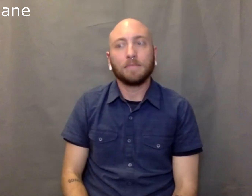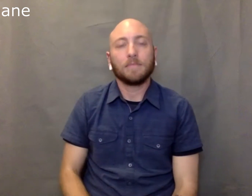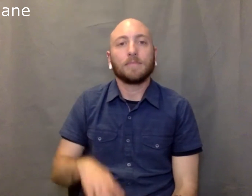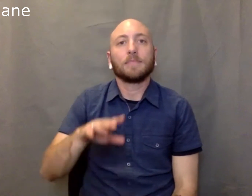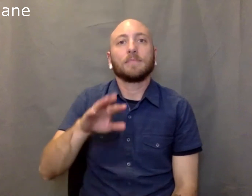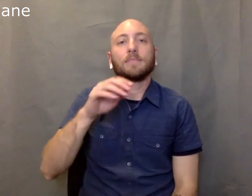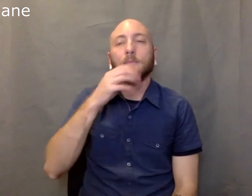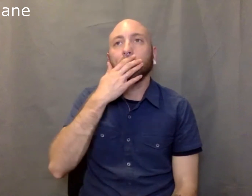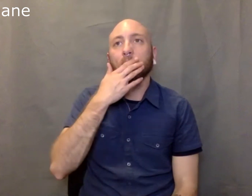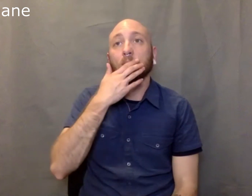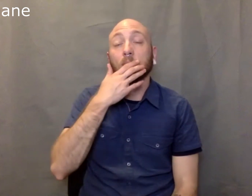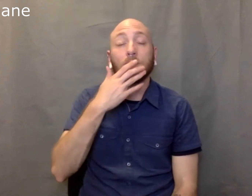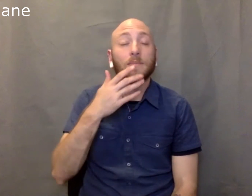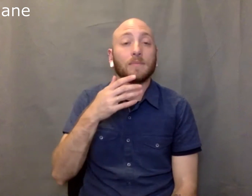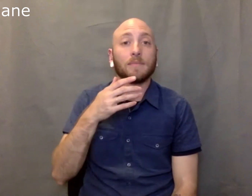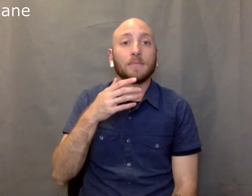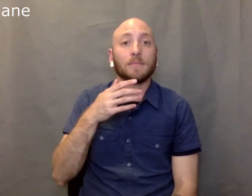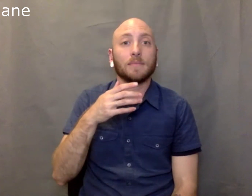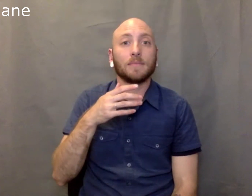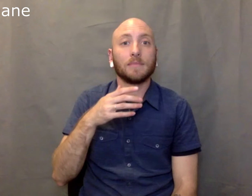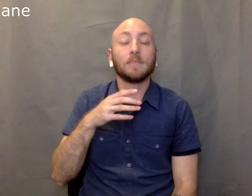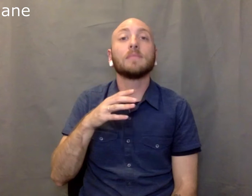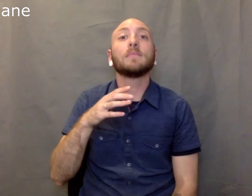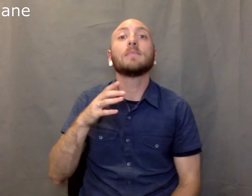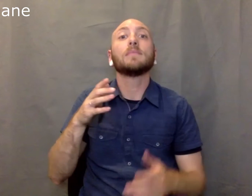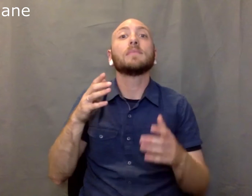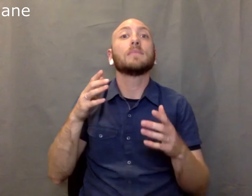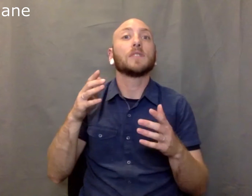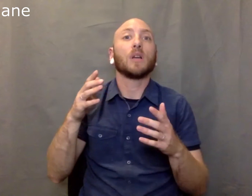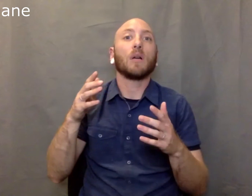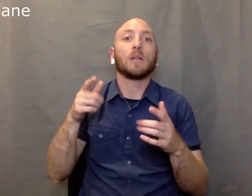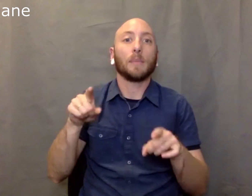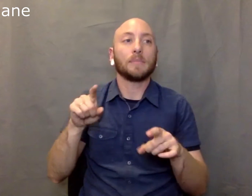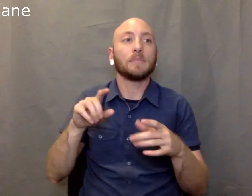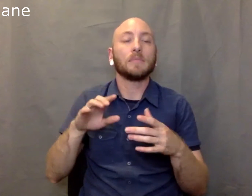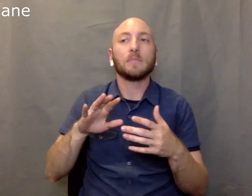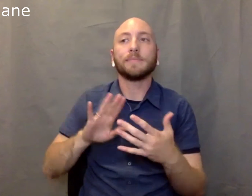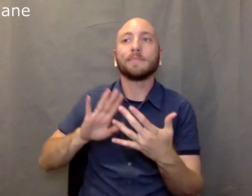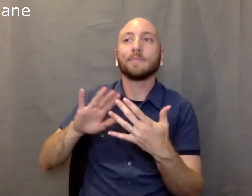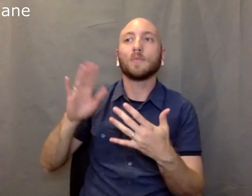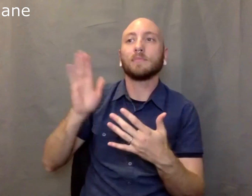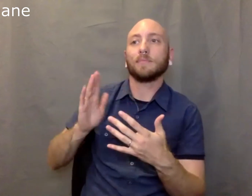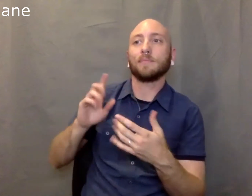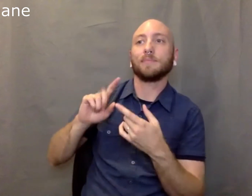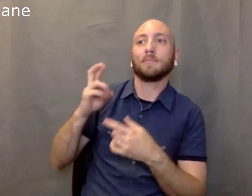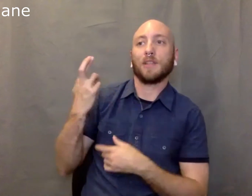And before I knew it, I was in contact with my old best friend who I used to party with. And then it's turning into,